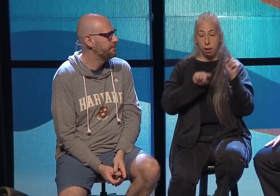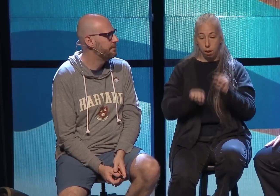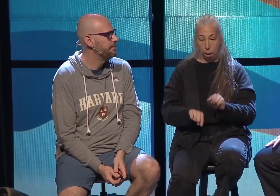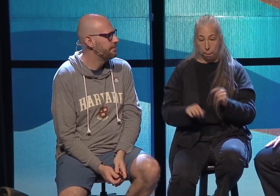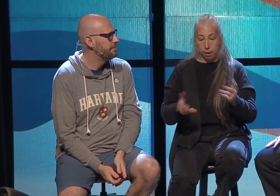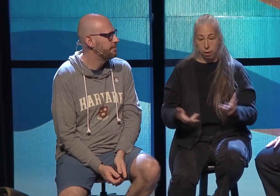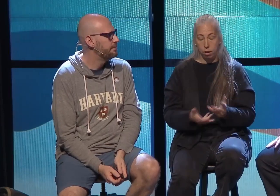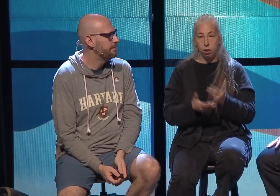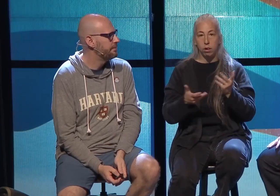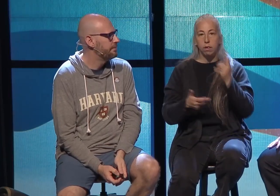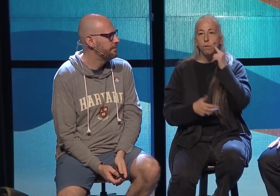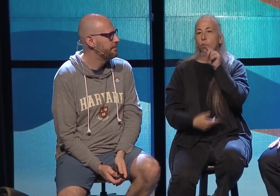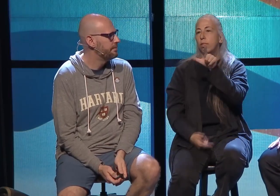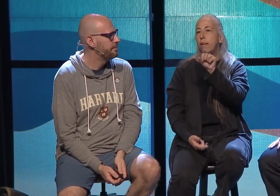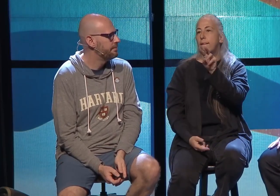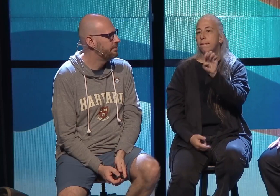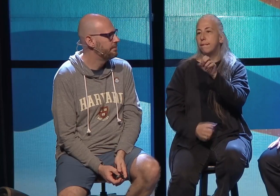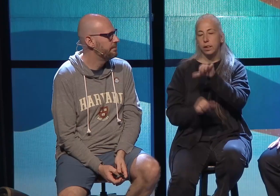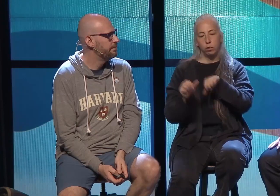and